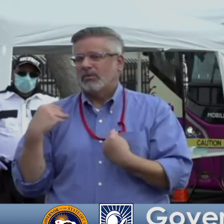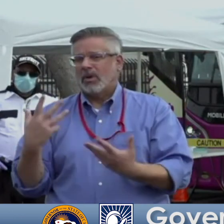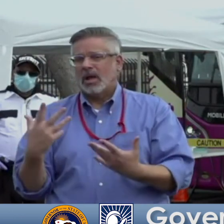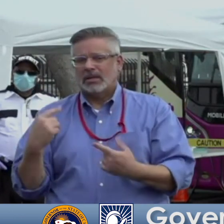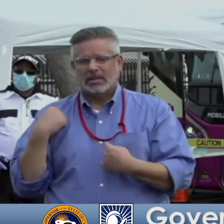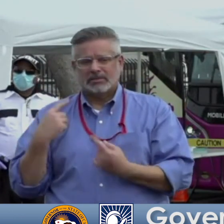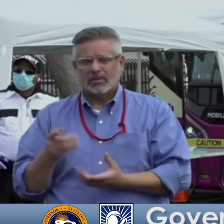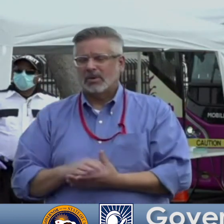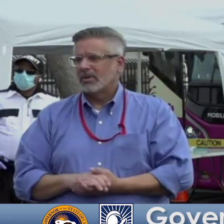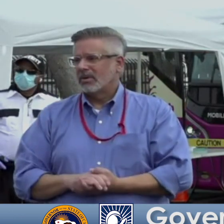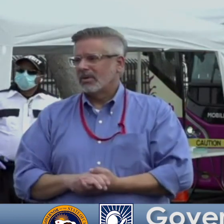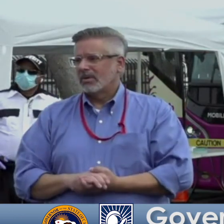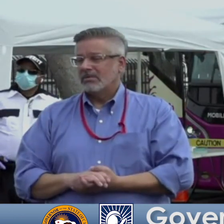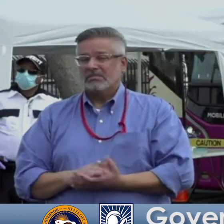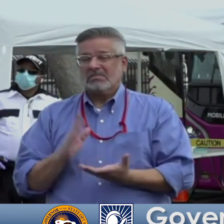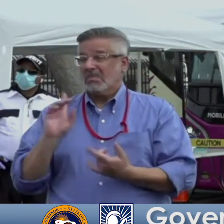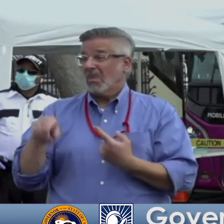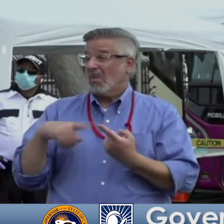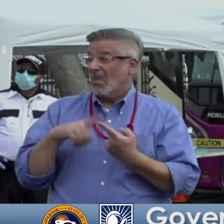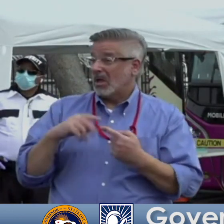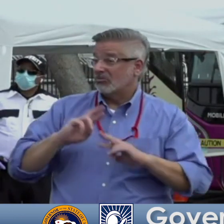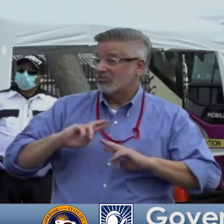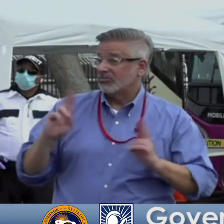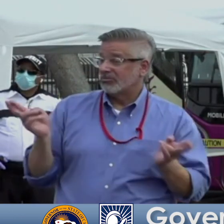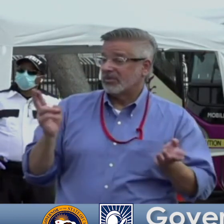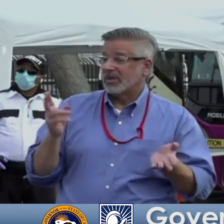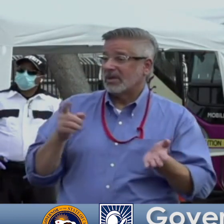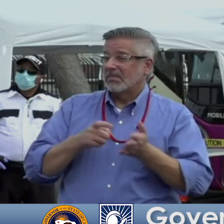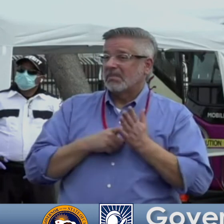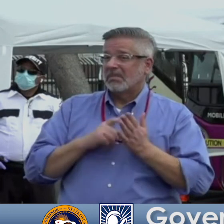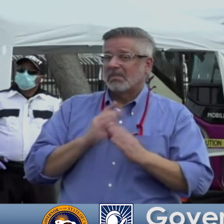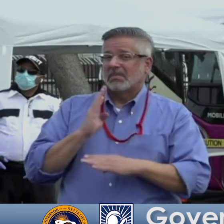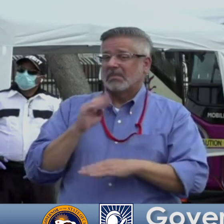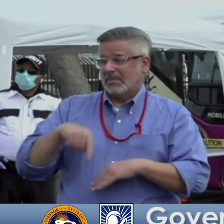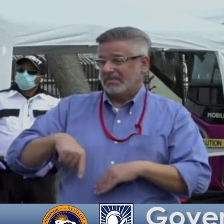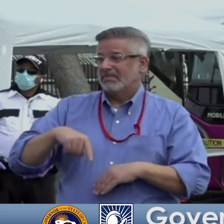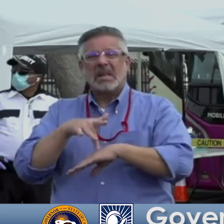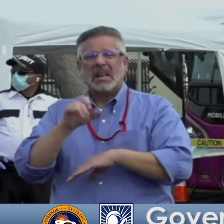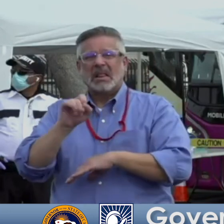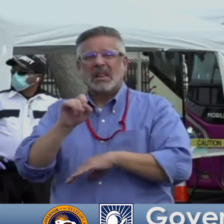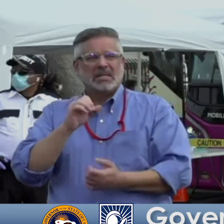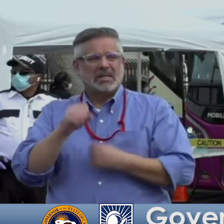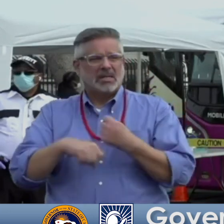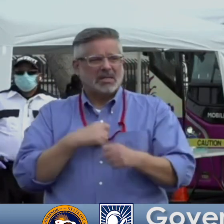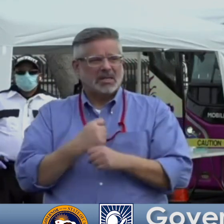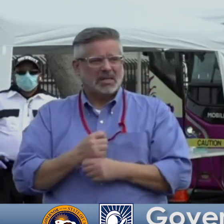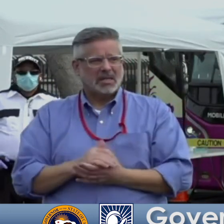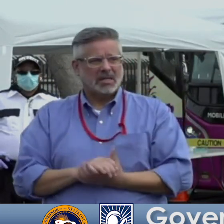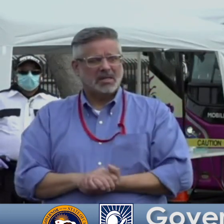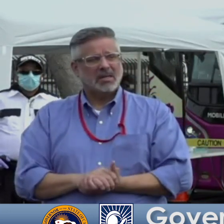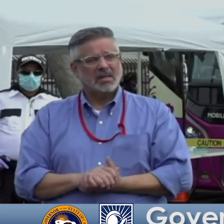well. What's the timeline on that? It's required by mid part of this year.